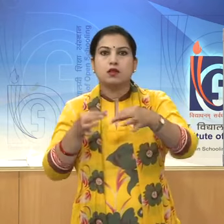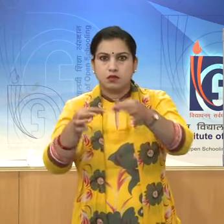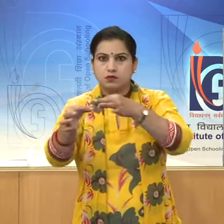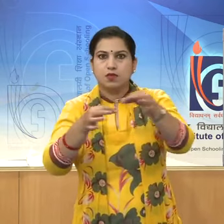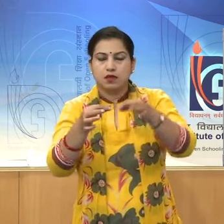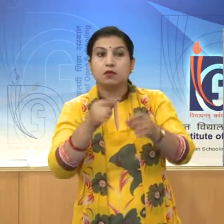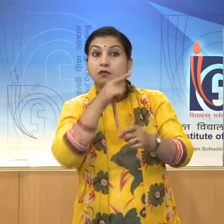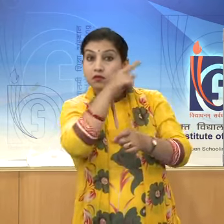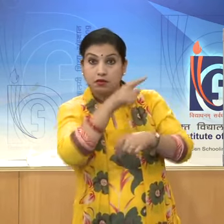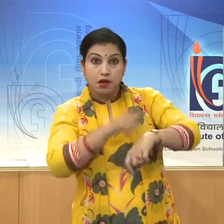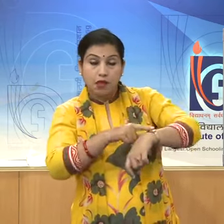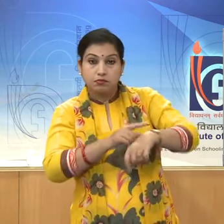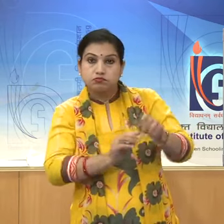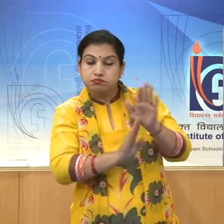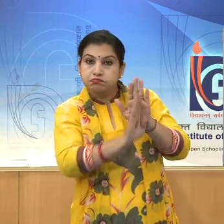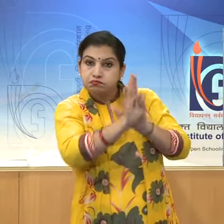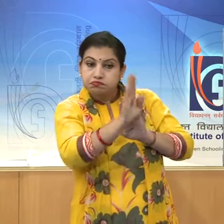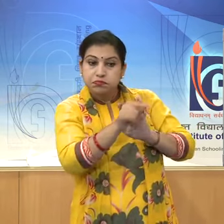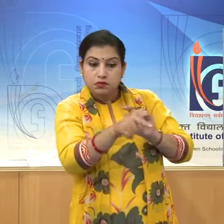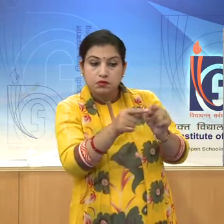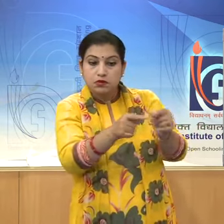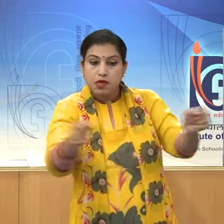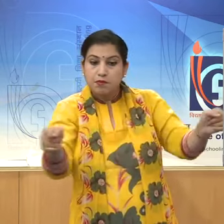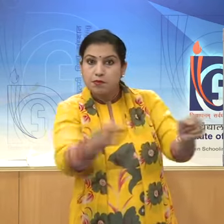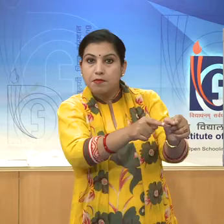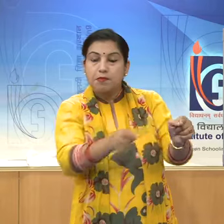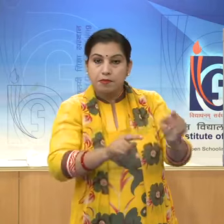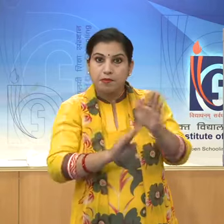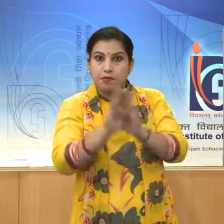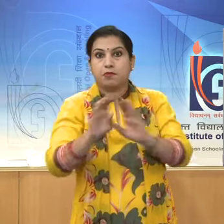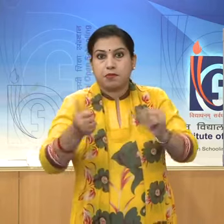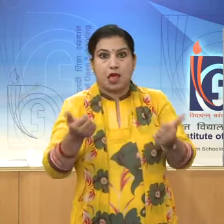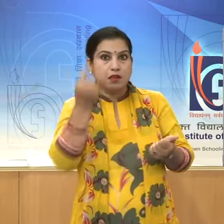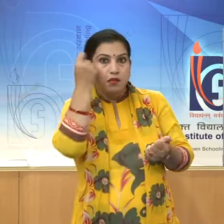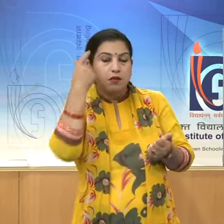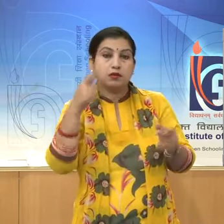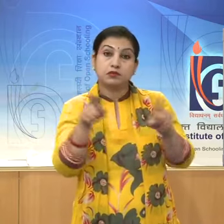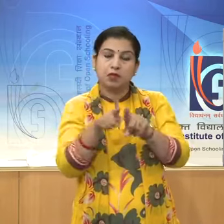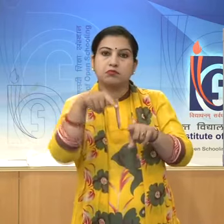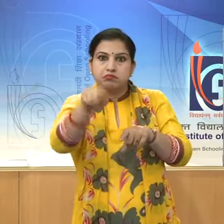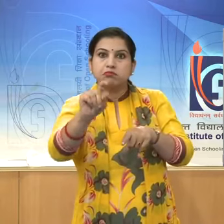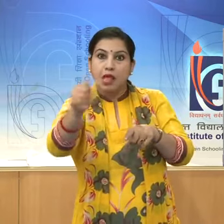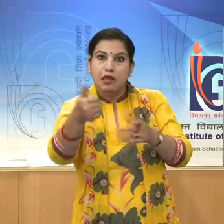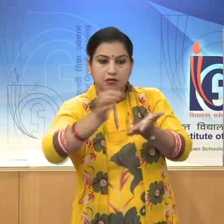development of this period and write about the